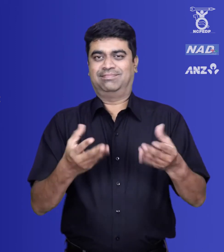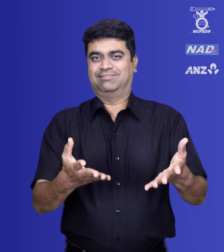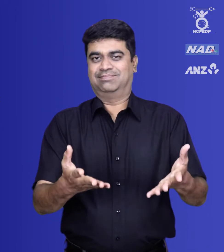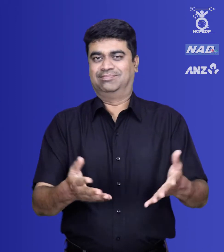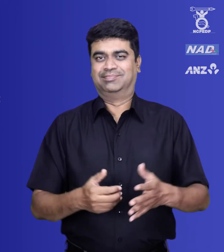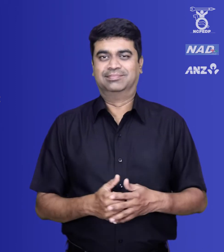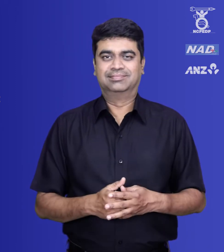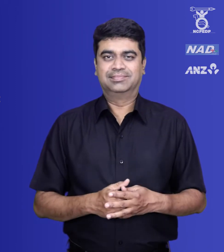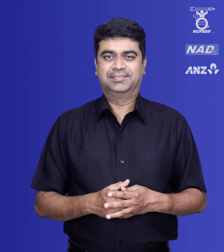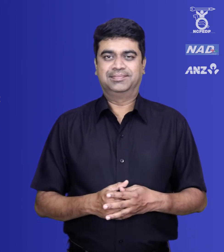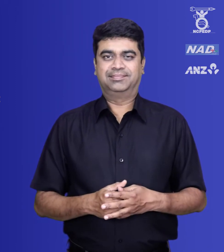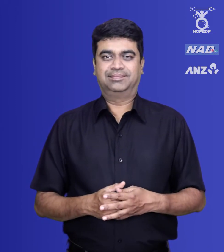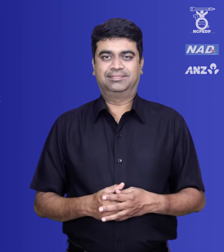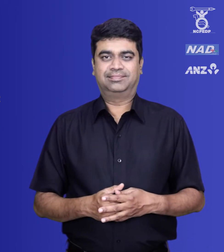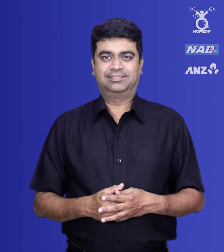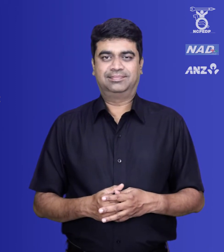major structural changes in design.